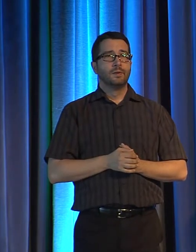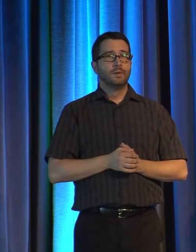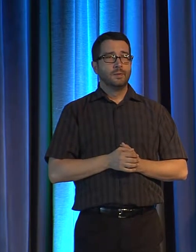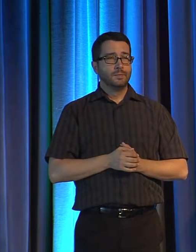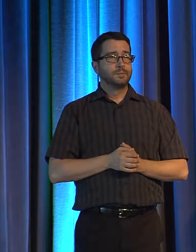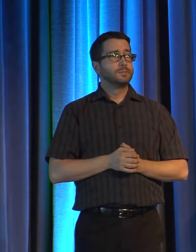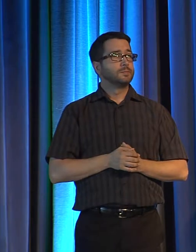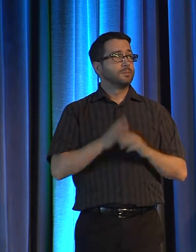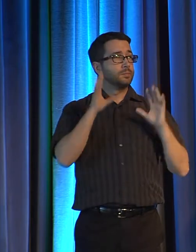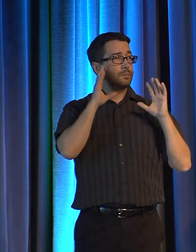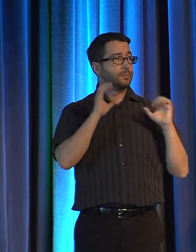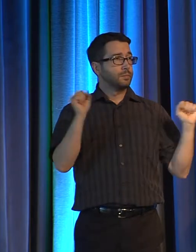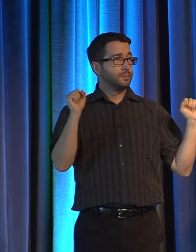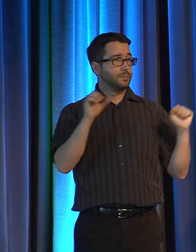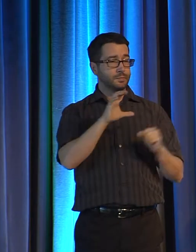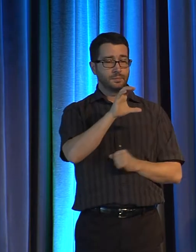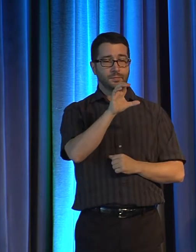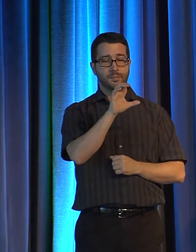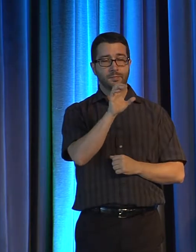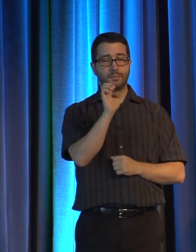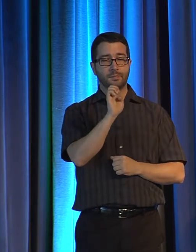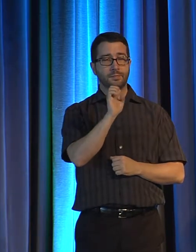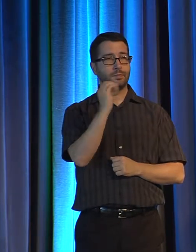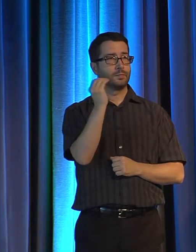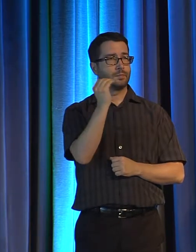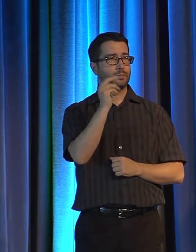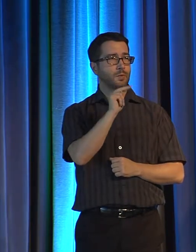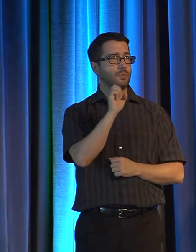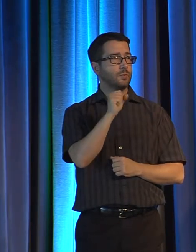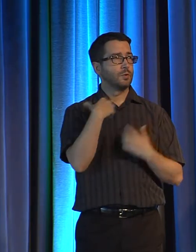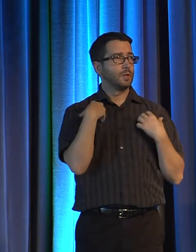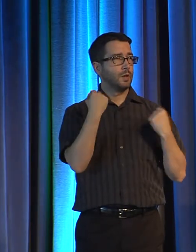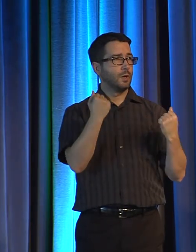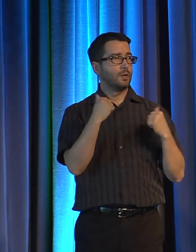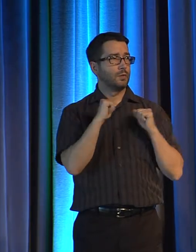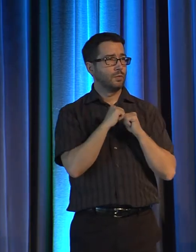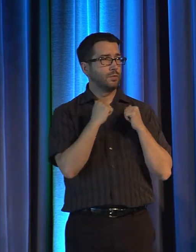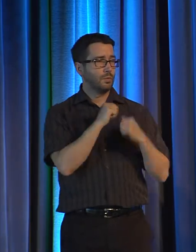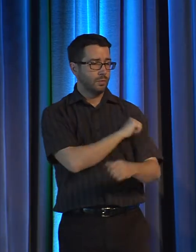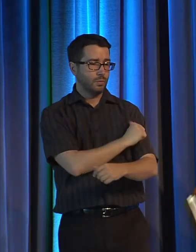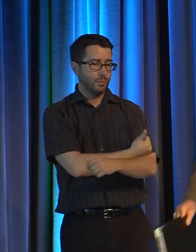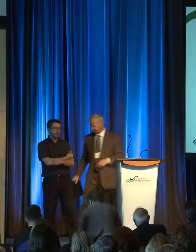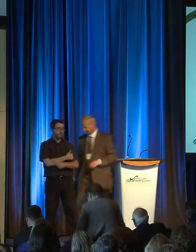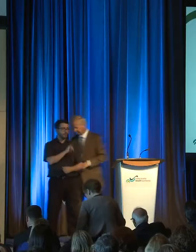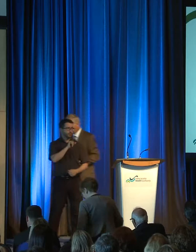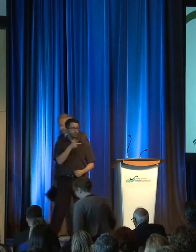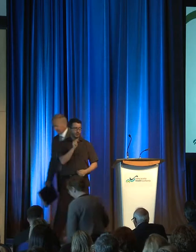the President and CEO of the Nova Scotia Health Authority, Janet Knox.